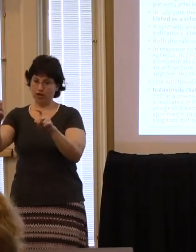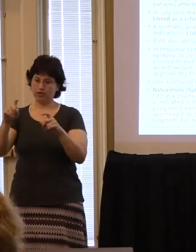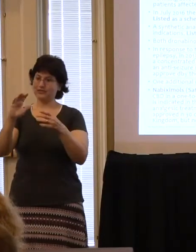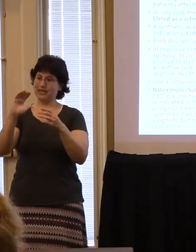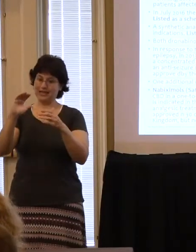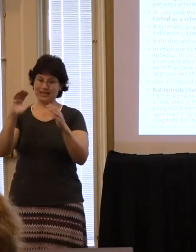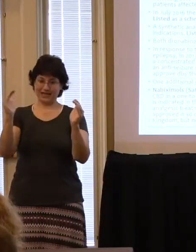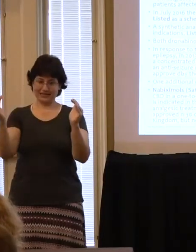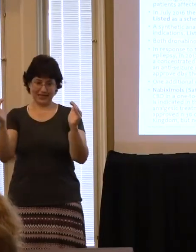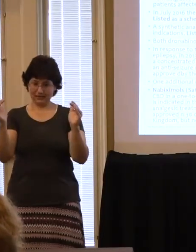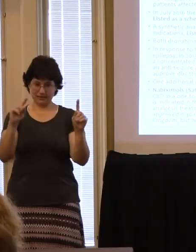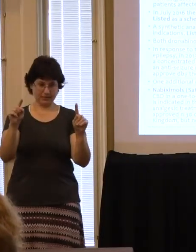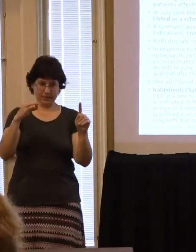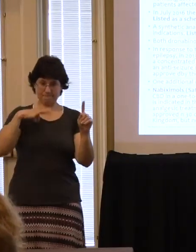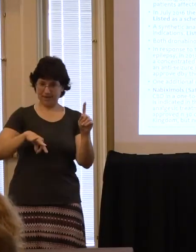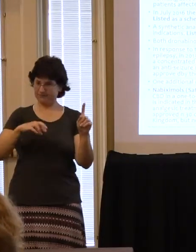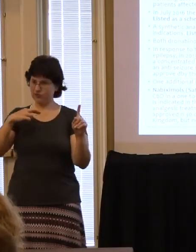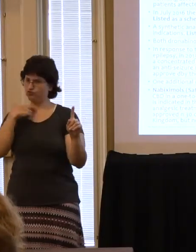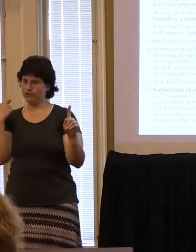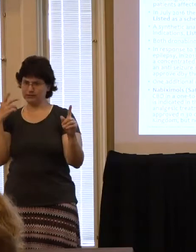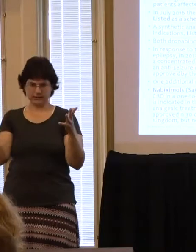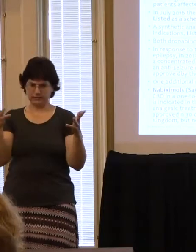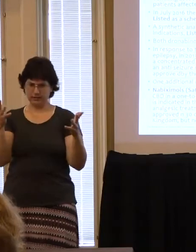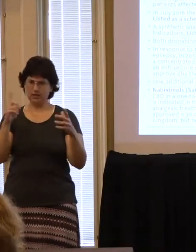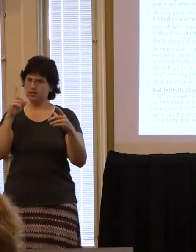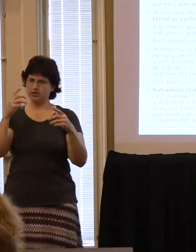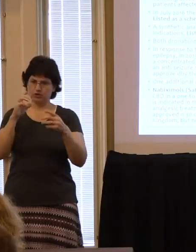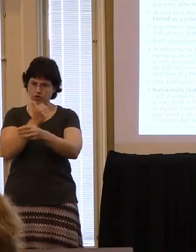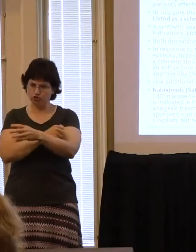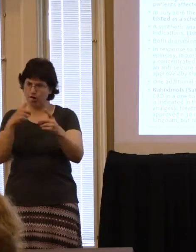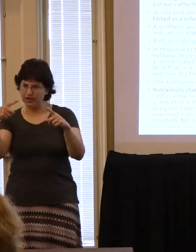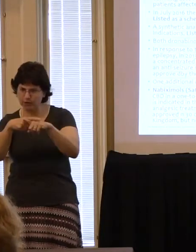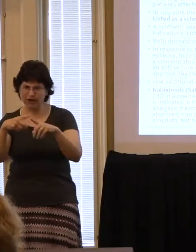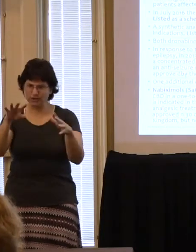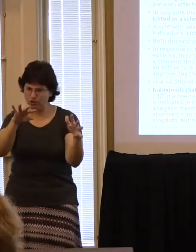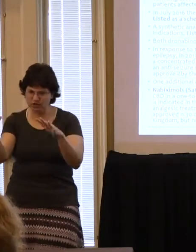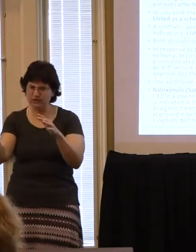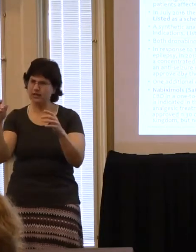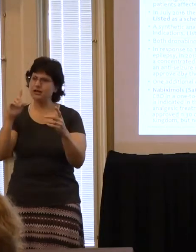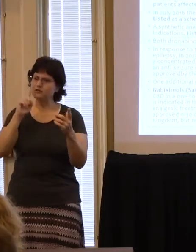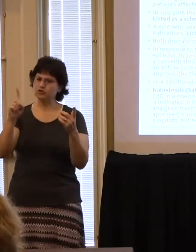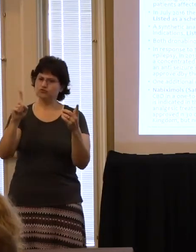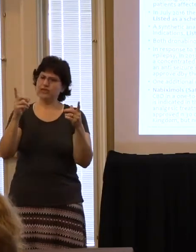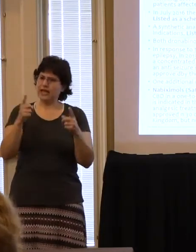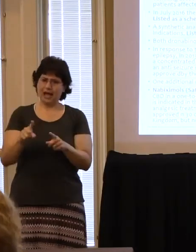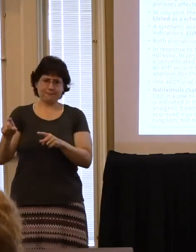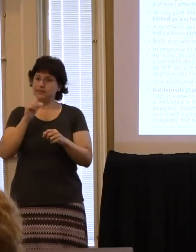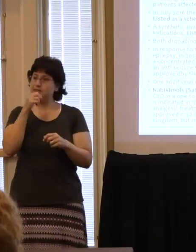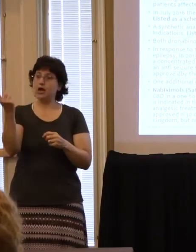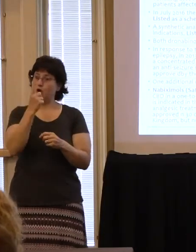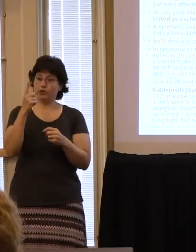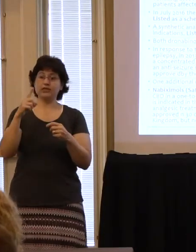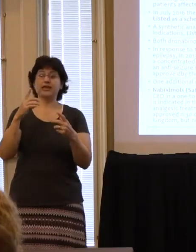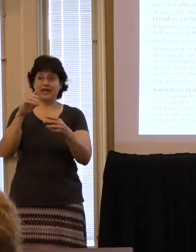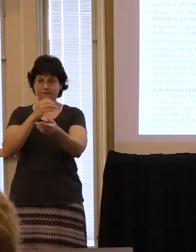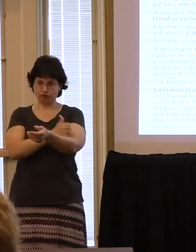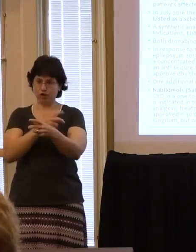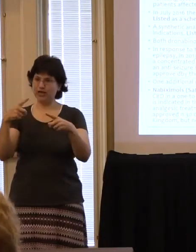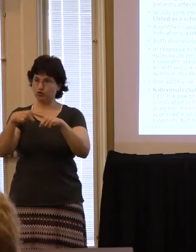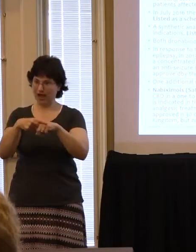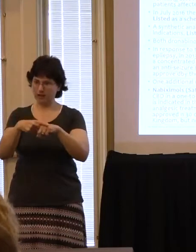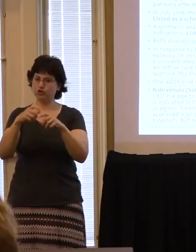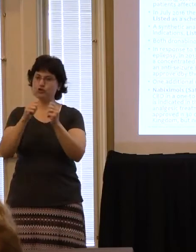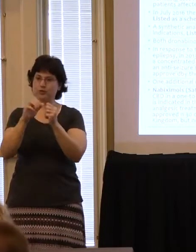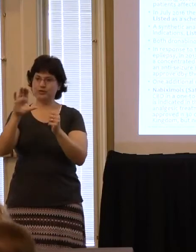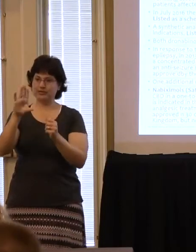the benefits and the risks, all the side effects, drug interactions, other medications. For example, turned out that not only were there drug interactions